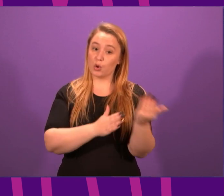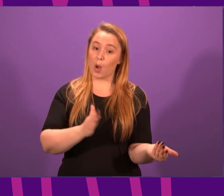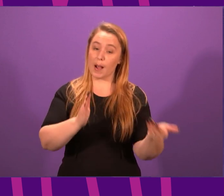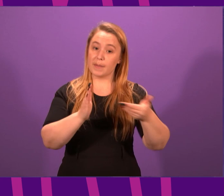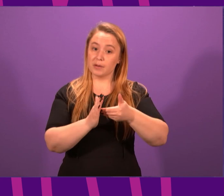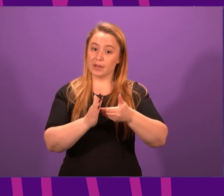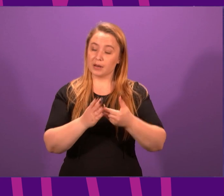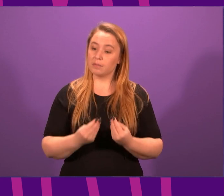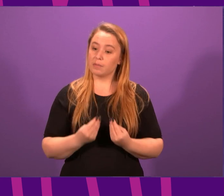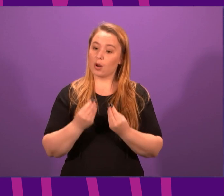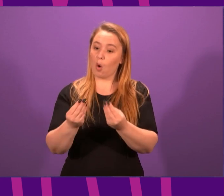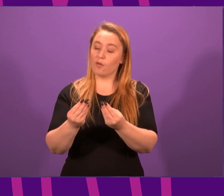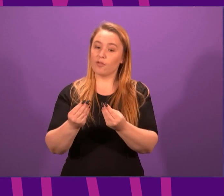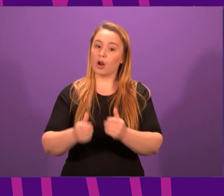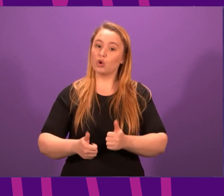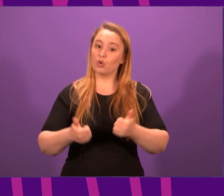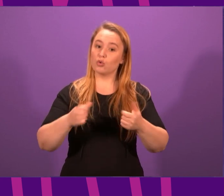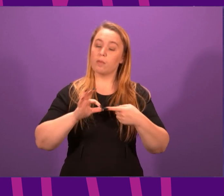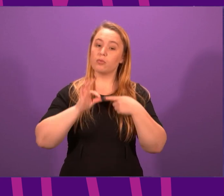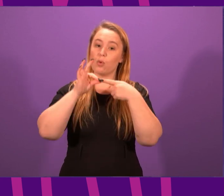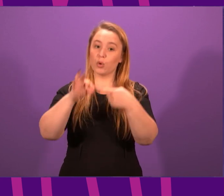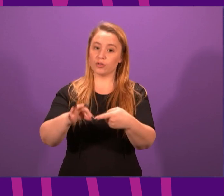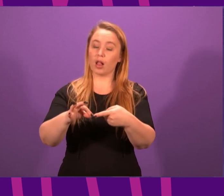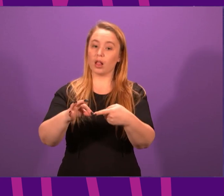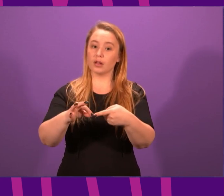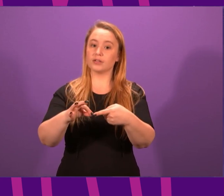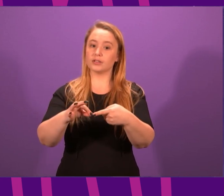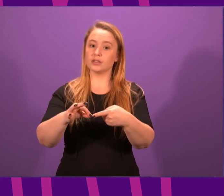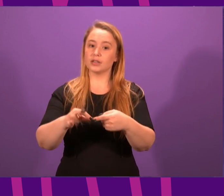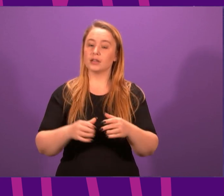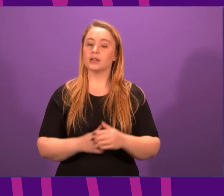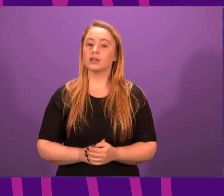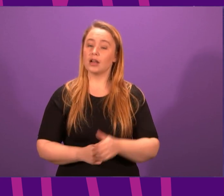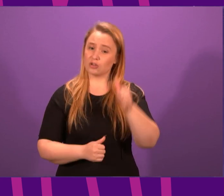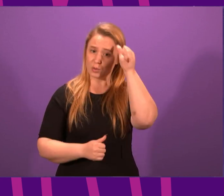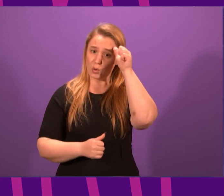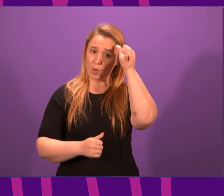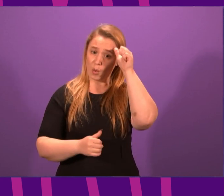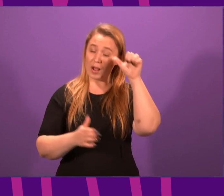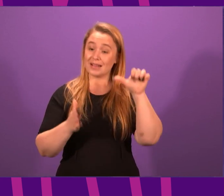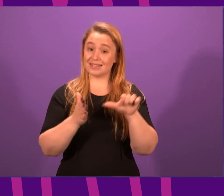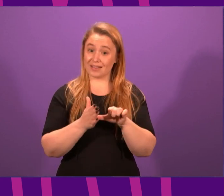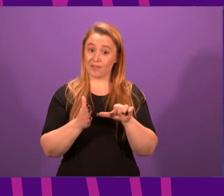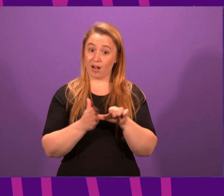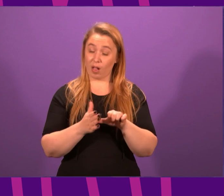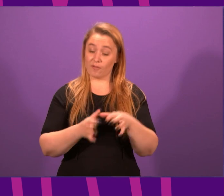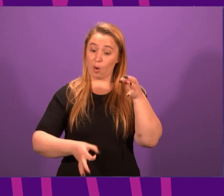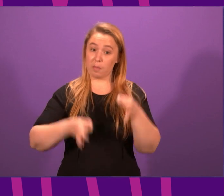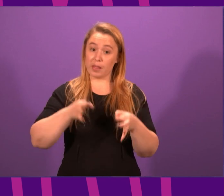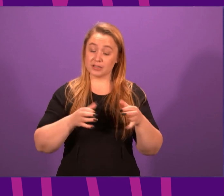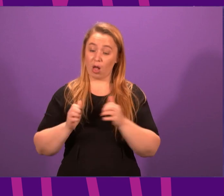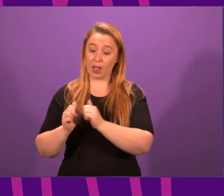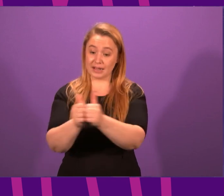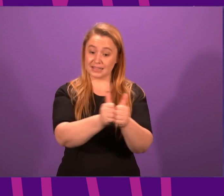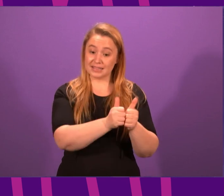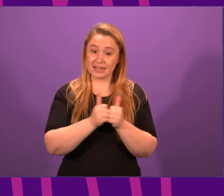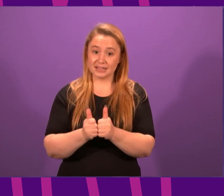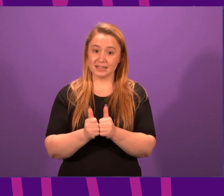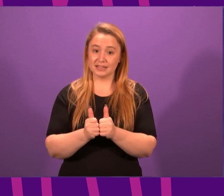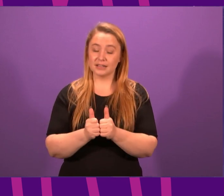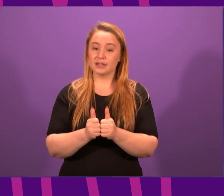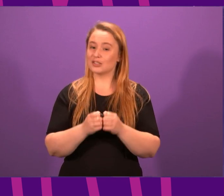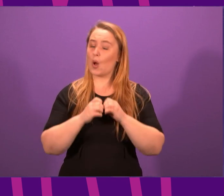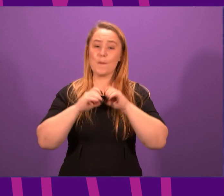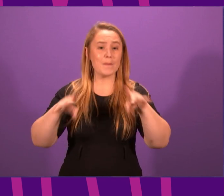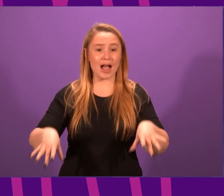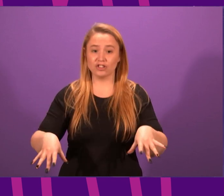offering constructive proposals, recognising that it takes effort to build political consensus. It doesn't happen by magic. We